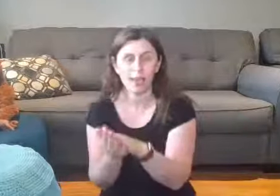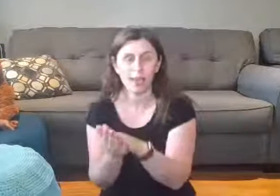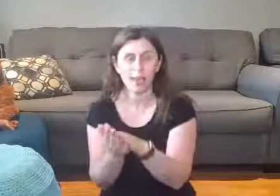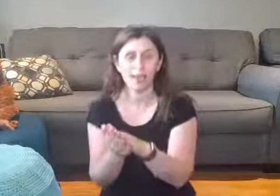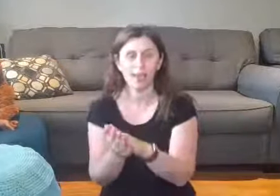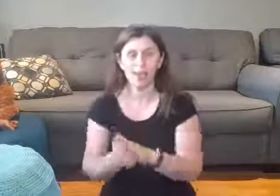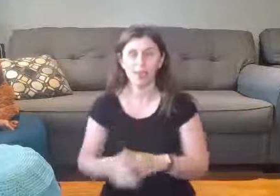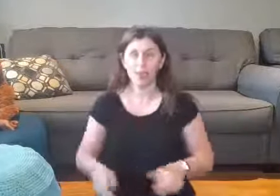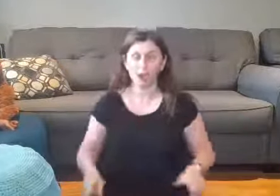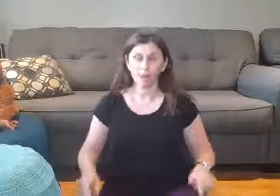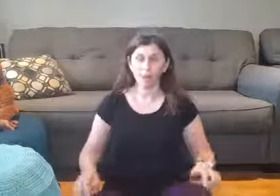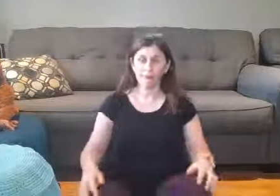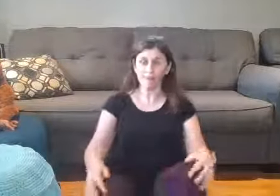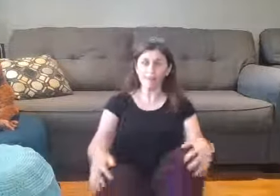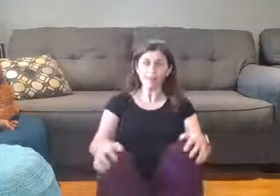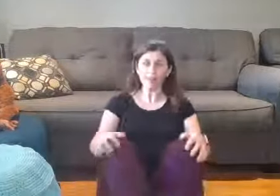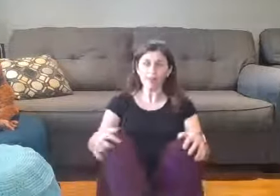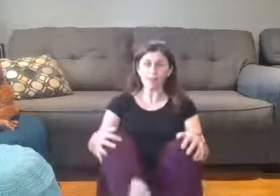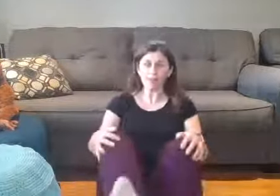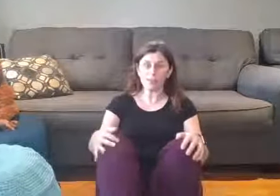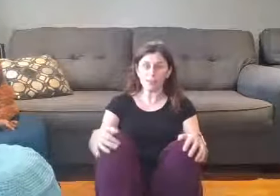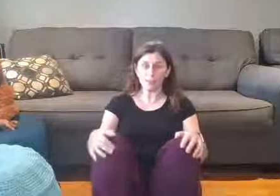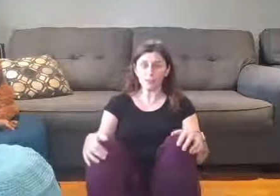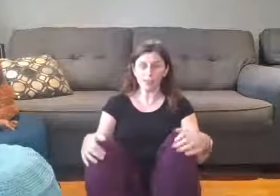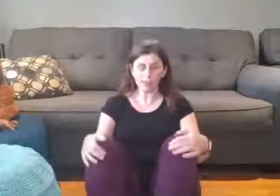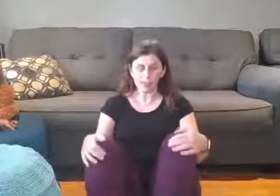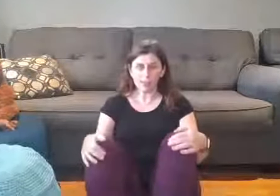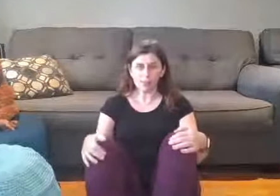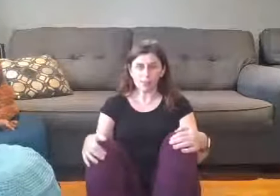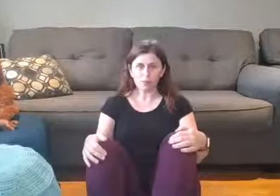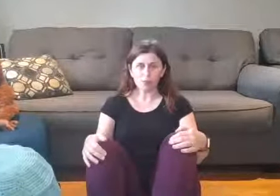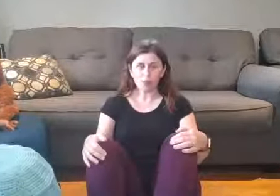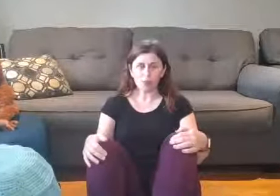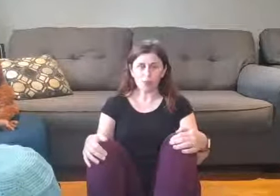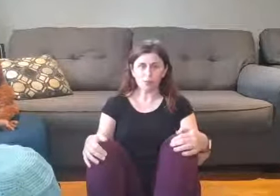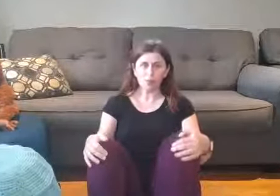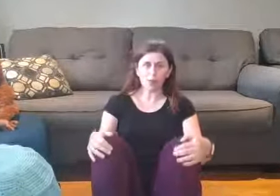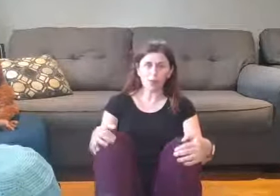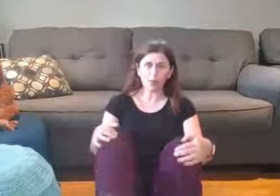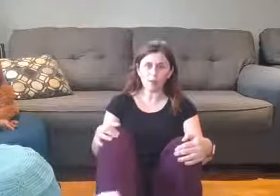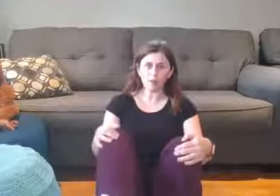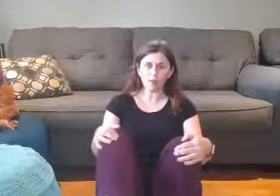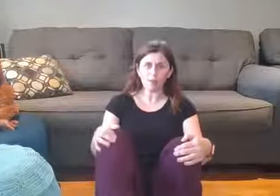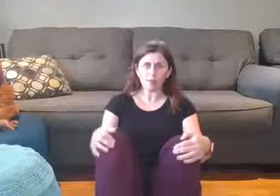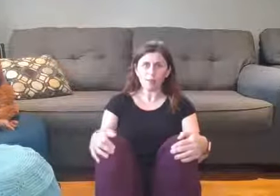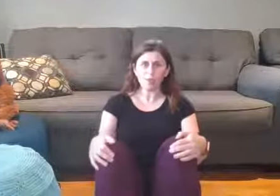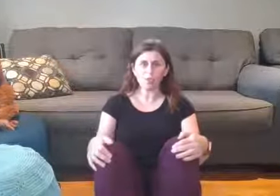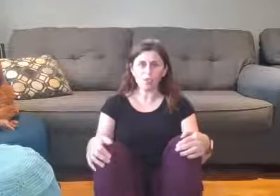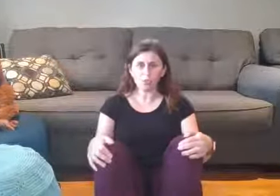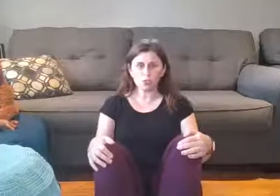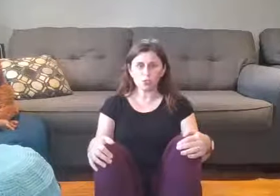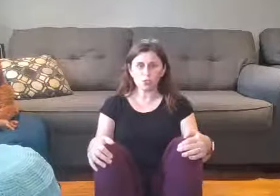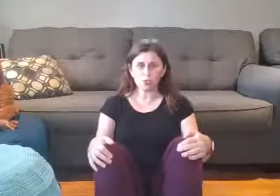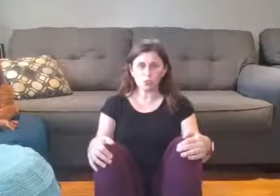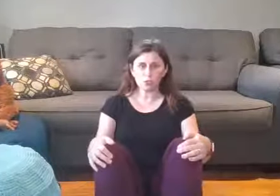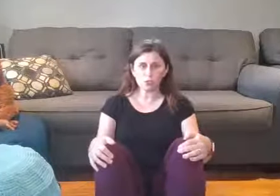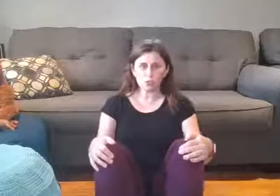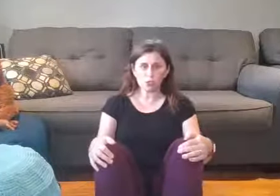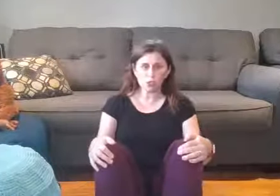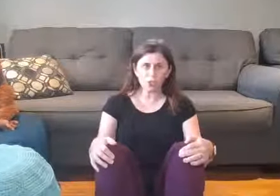today. Are your feet awake this morning? Give those toes a wiggle. Maybe stretch your